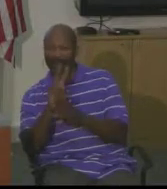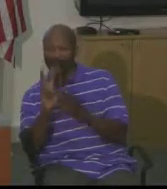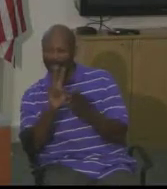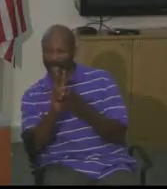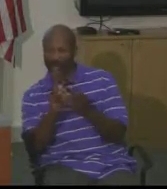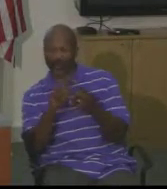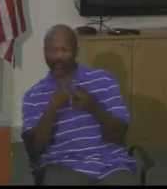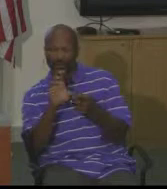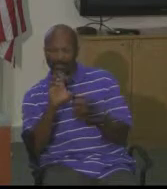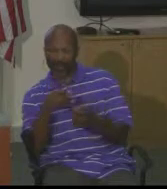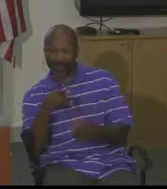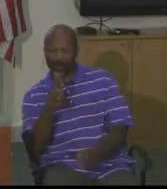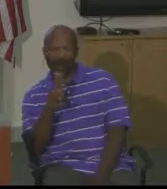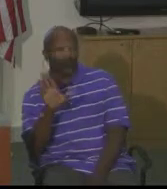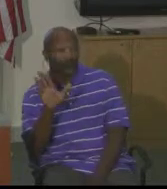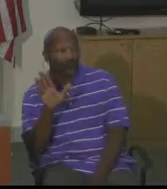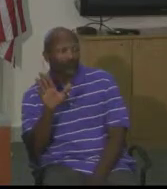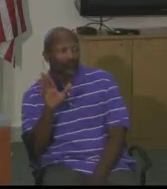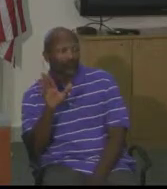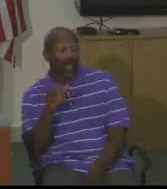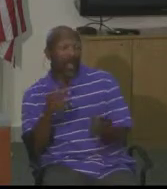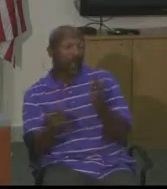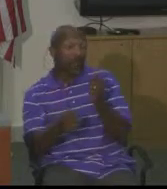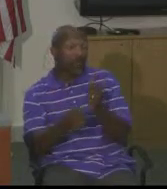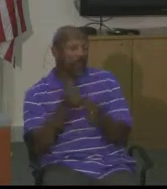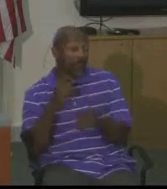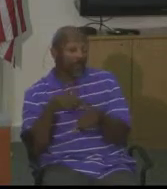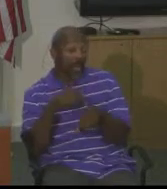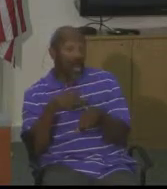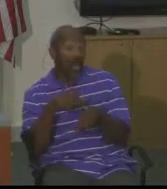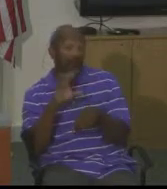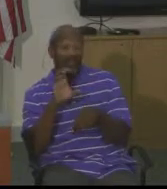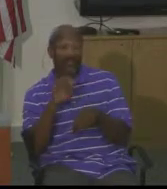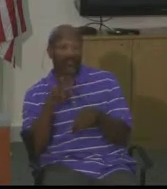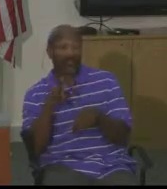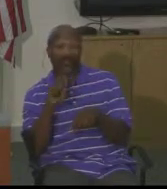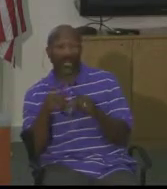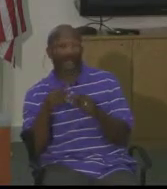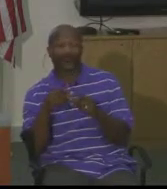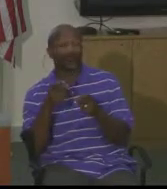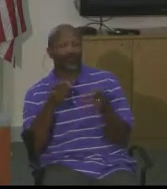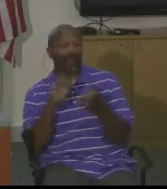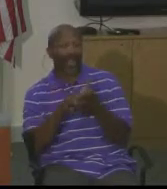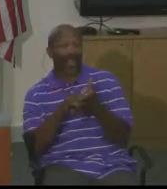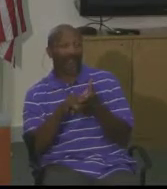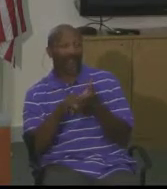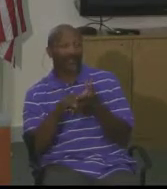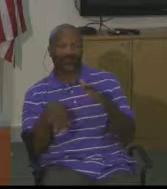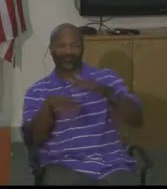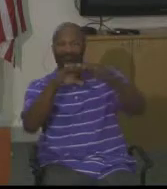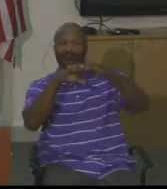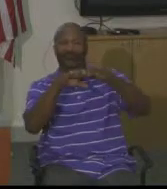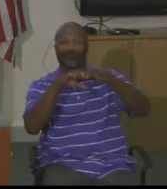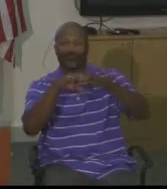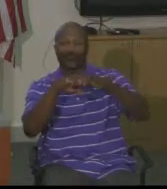to your CPU. Most likely your CPU can't handle more than that. Anyways,